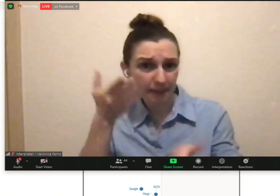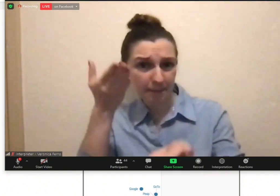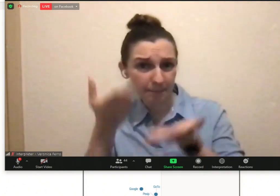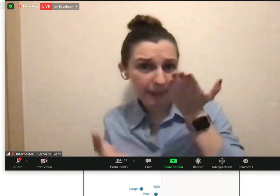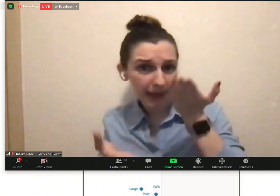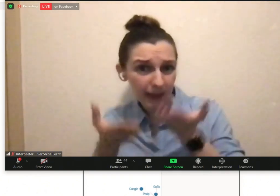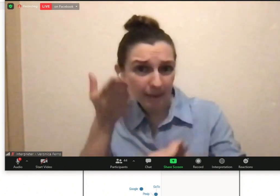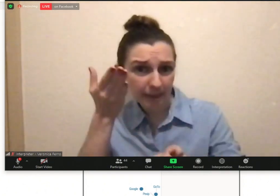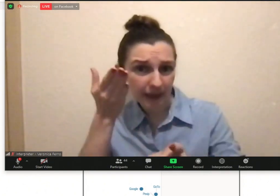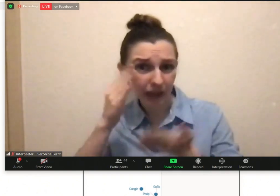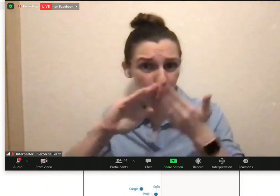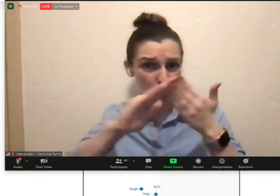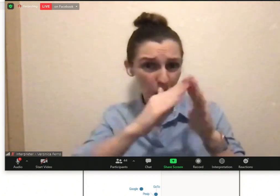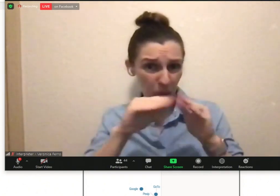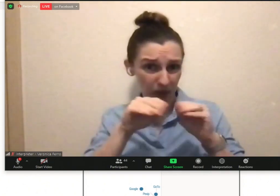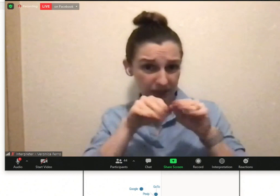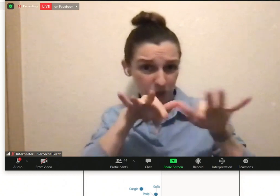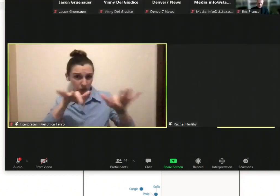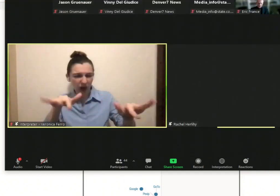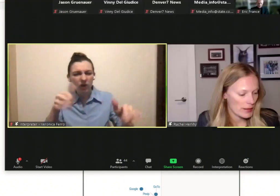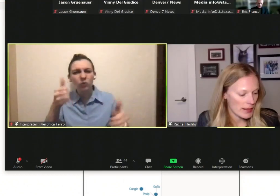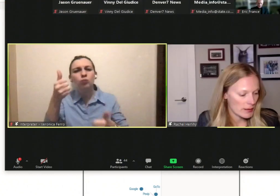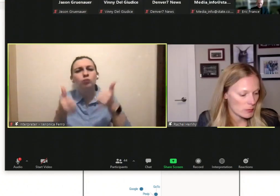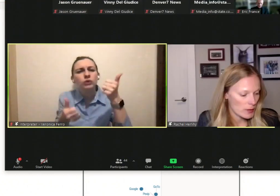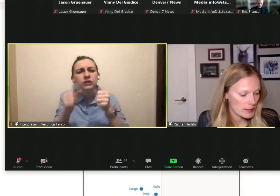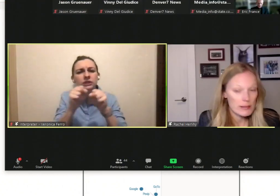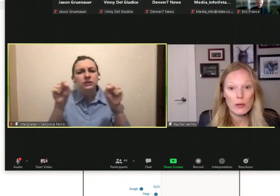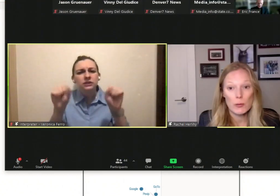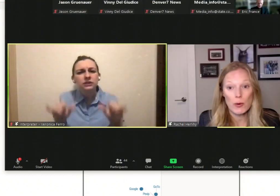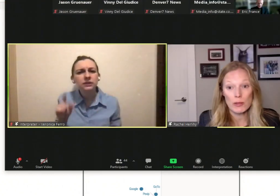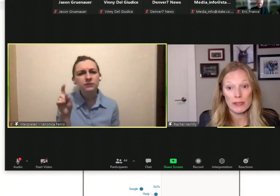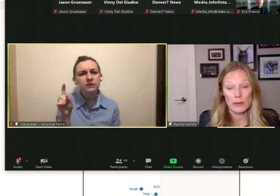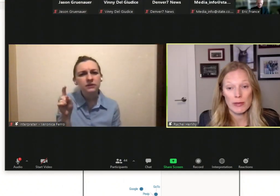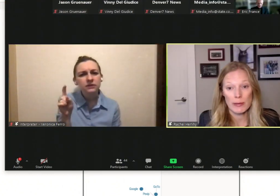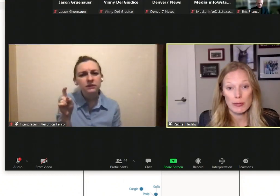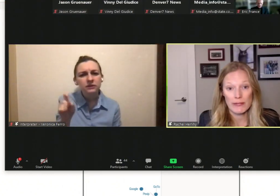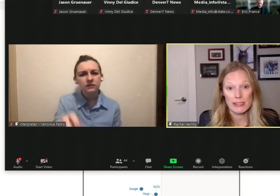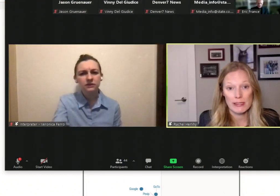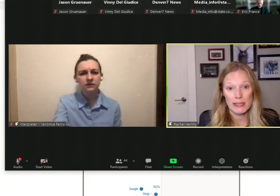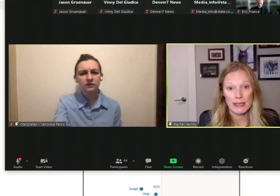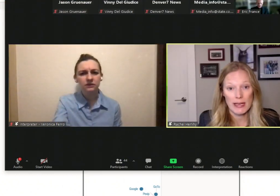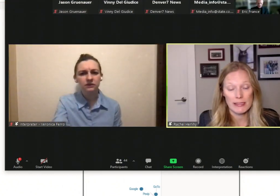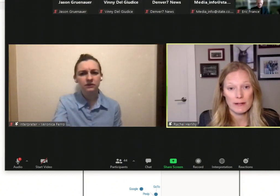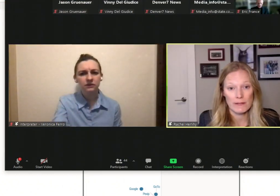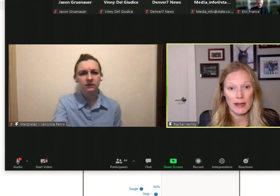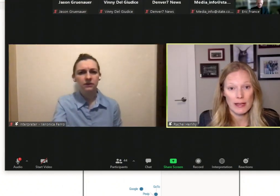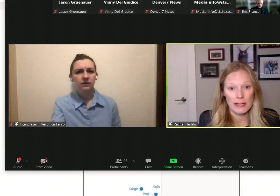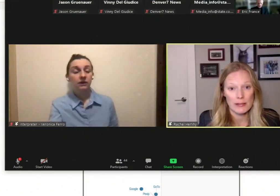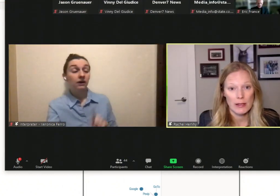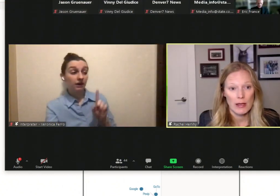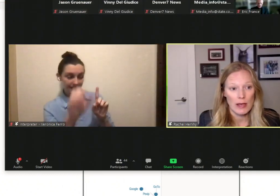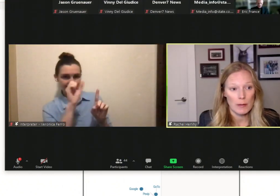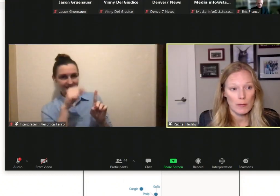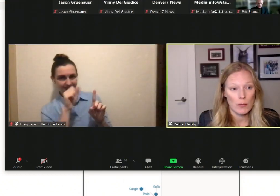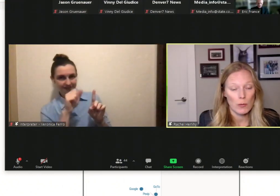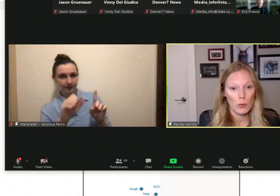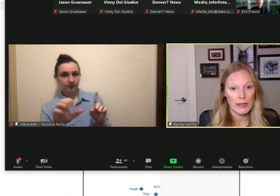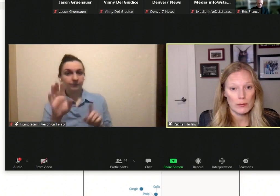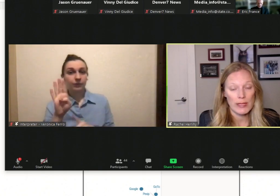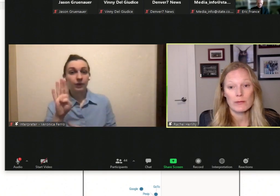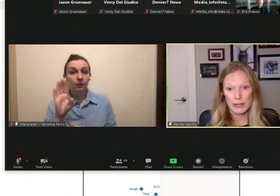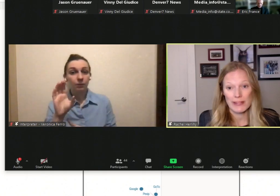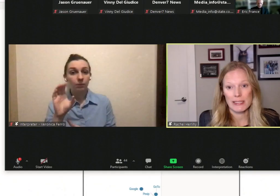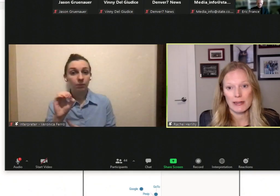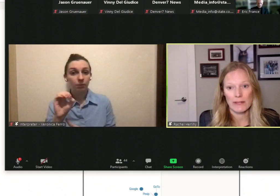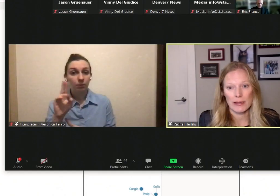were? Sure, yes. That was, so Boulder, we had previously identified